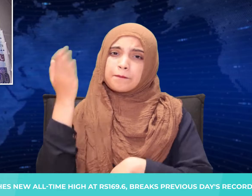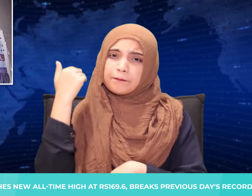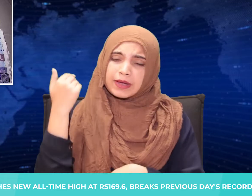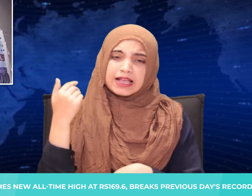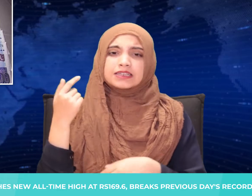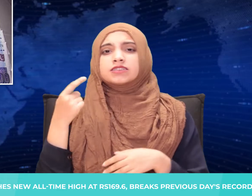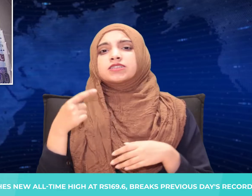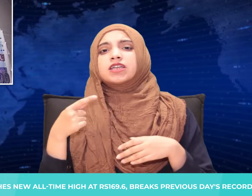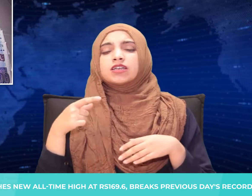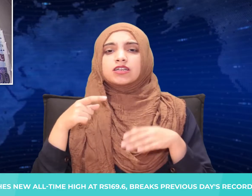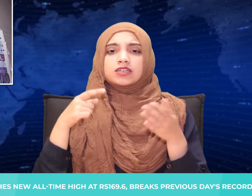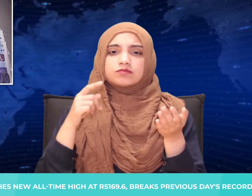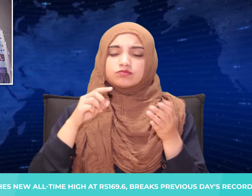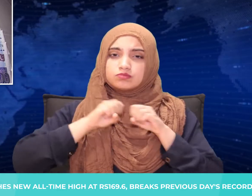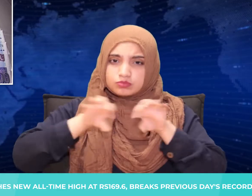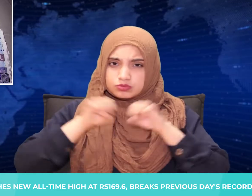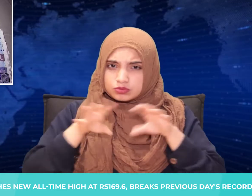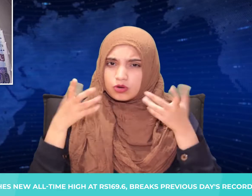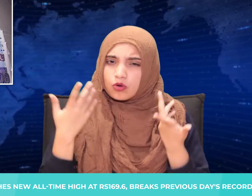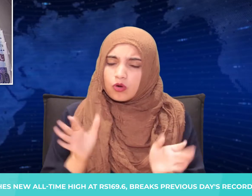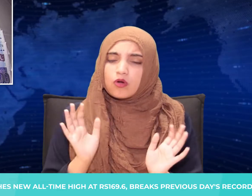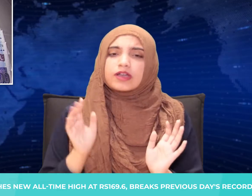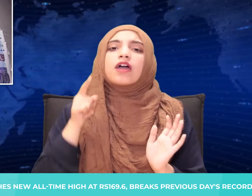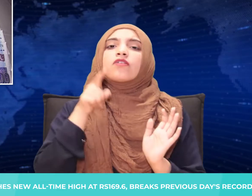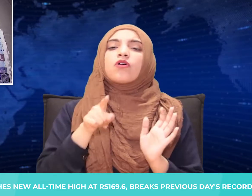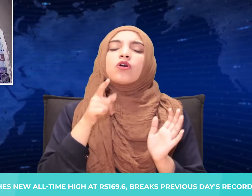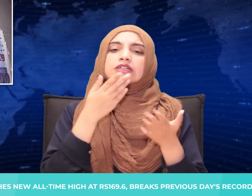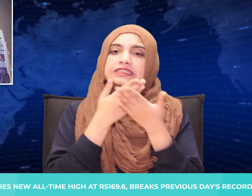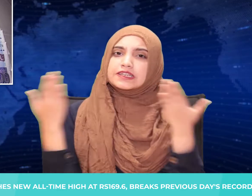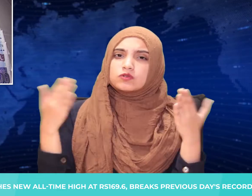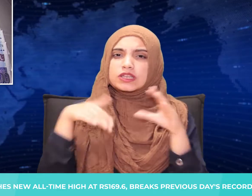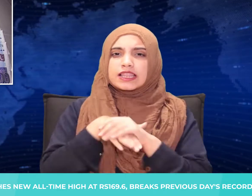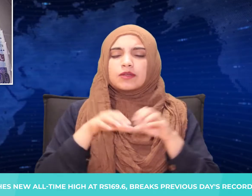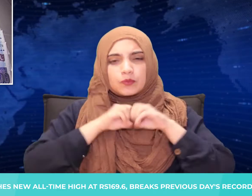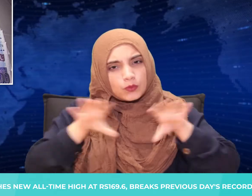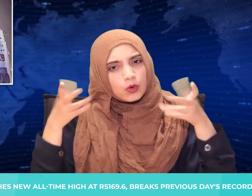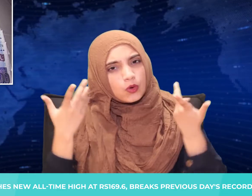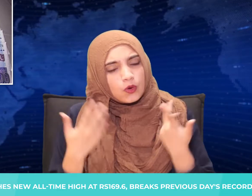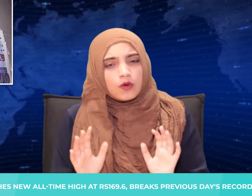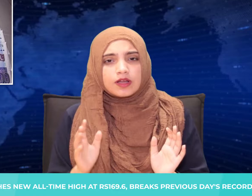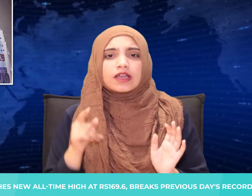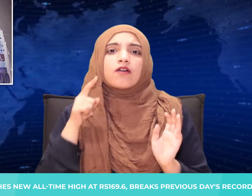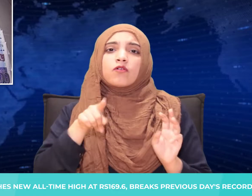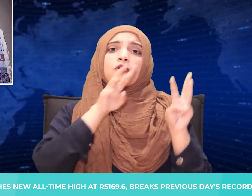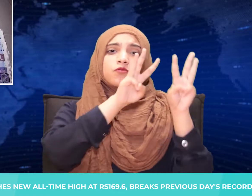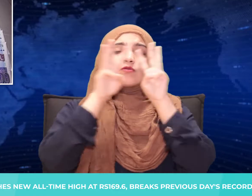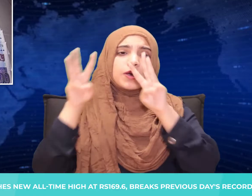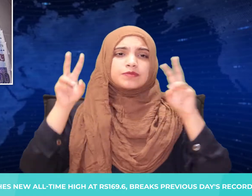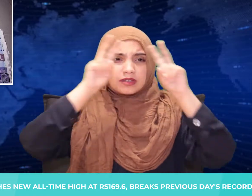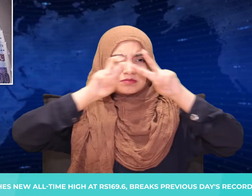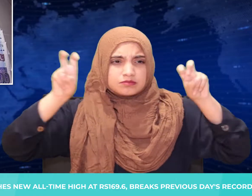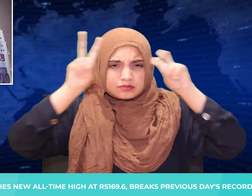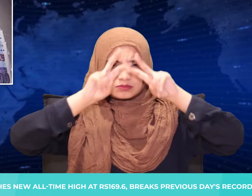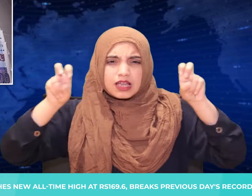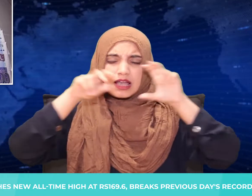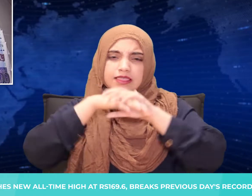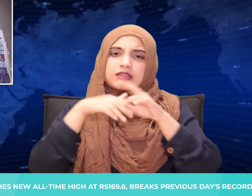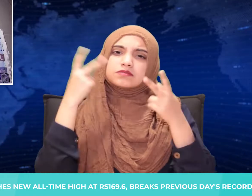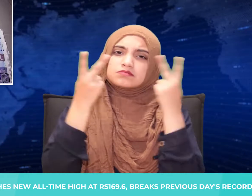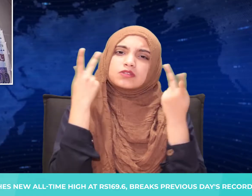9:58 a.m. on Mettis Global, a web-based financial data and analytics portal,